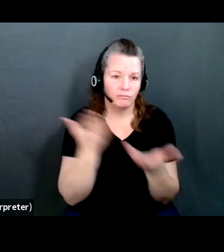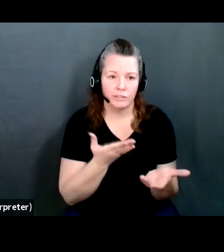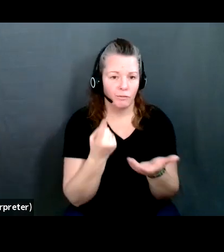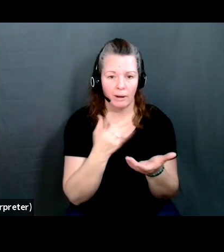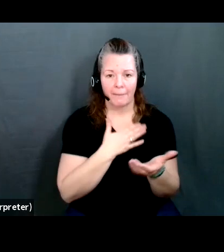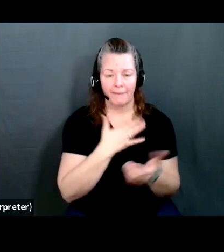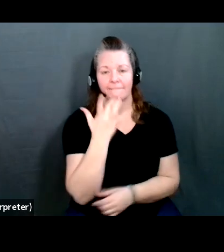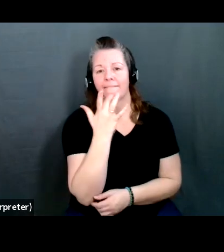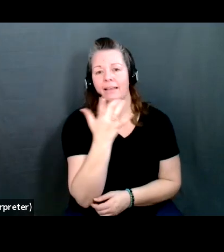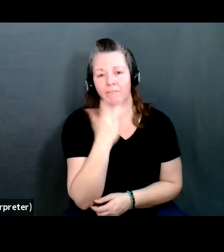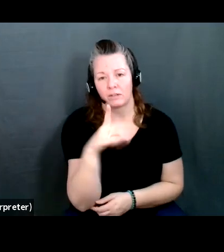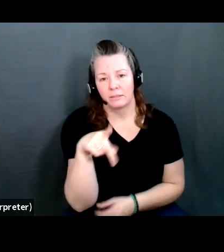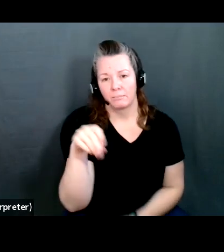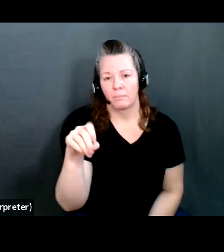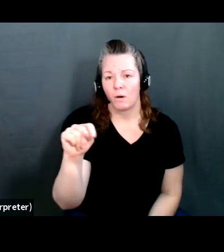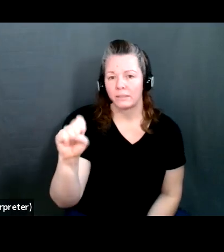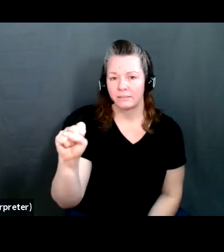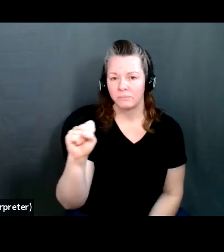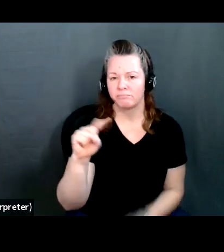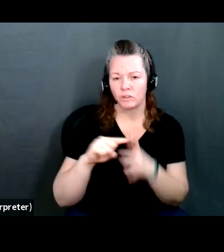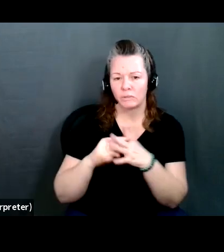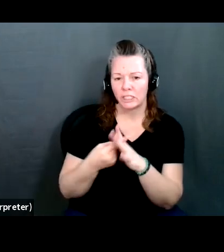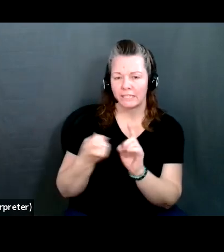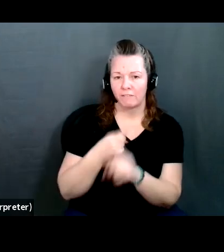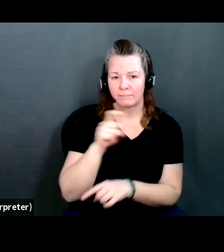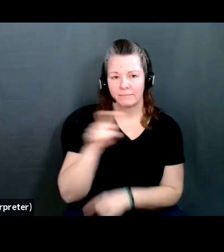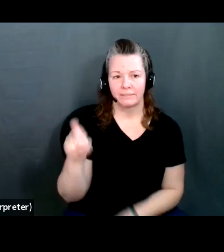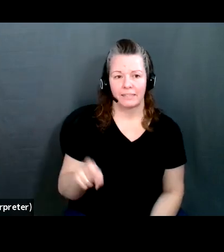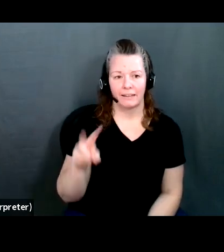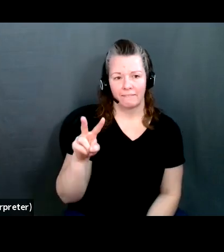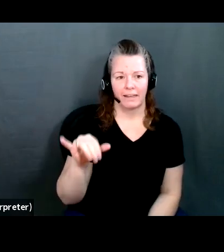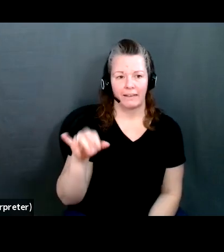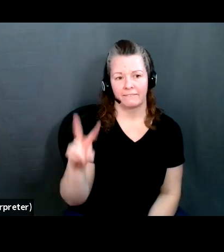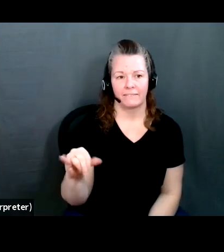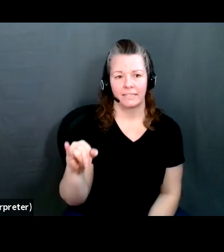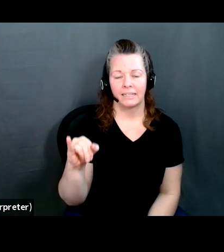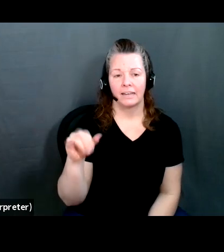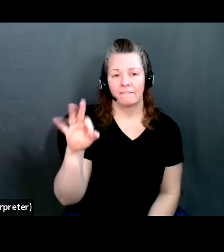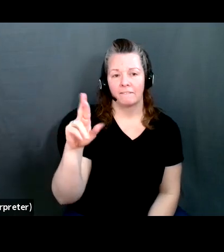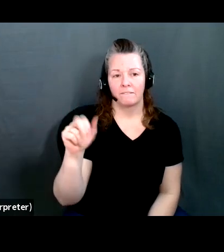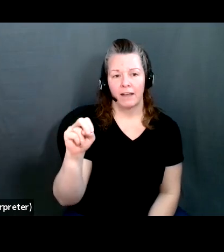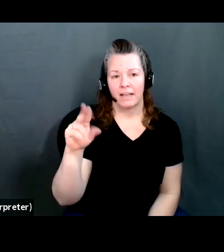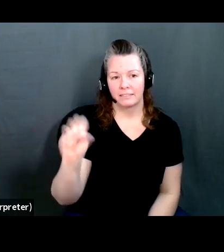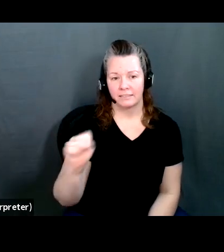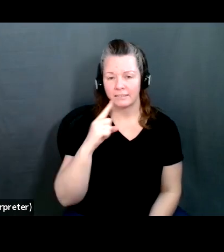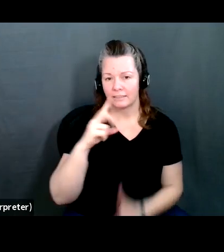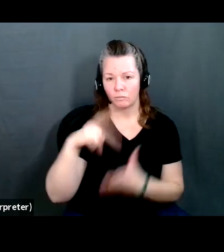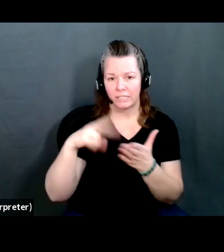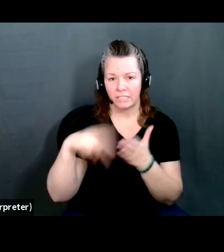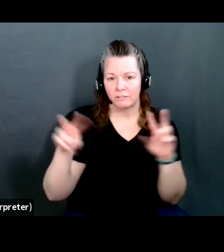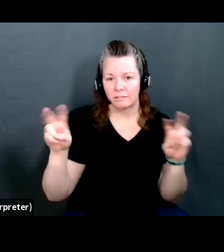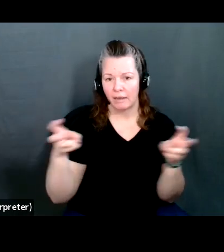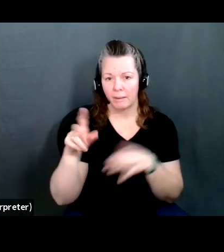my favorite poets who's originally from Texas, Vivi Francis. And I'm reading her title poem from